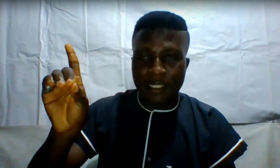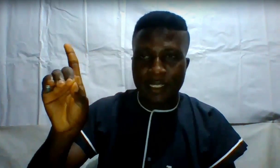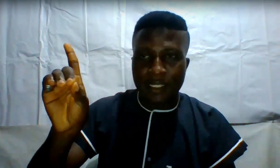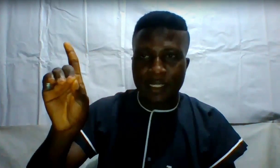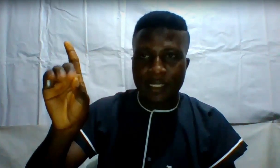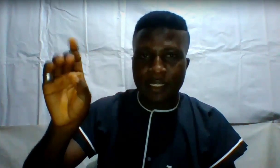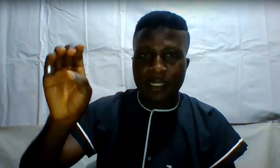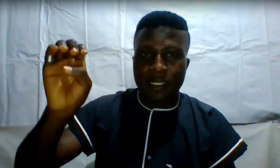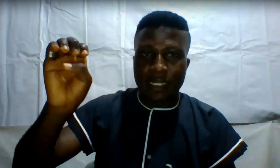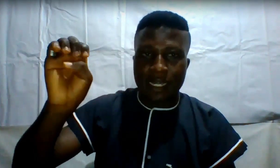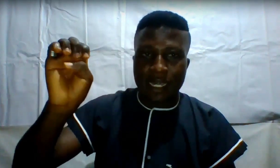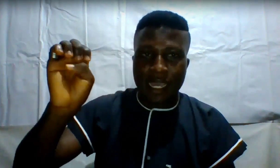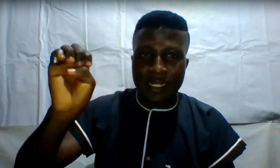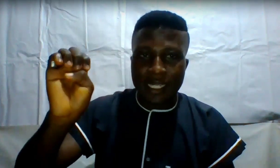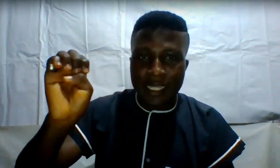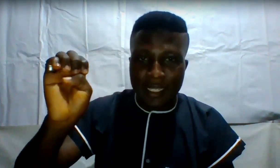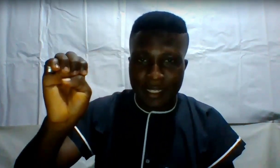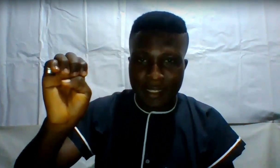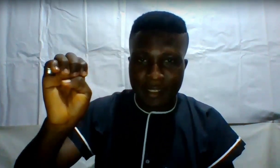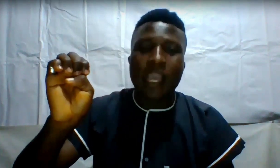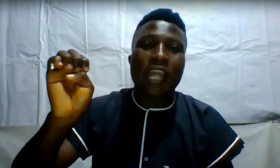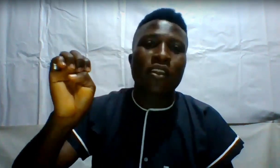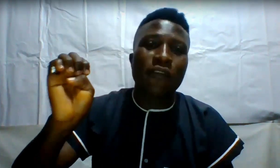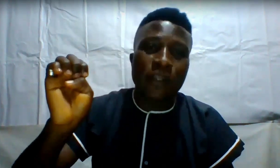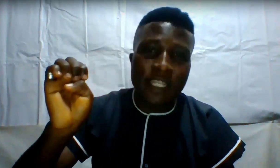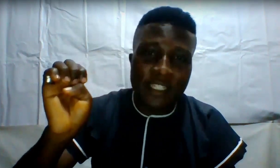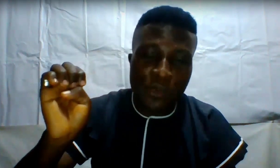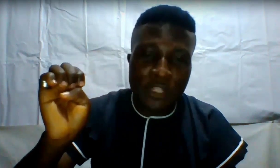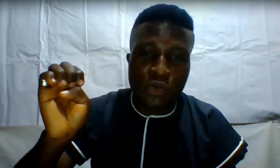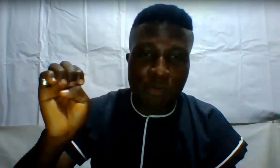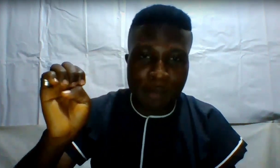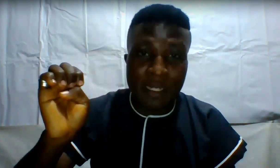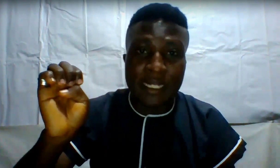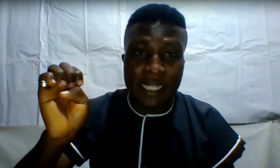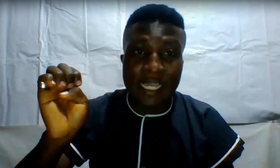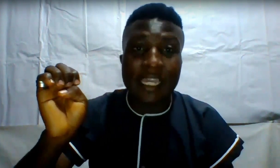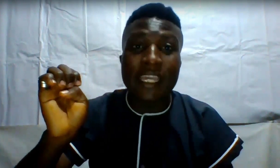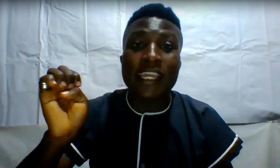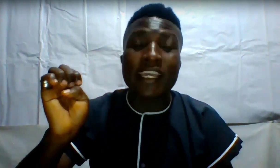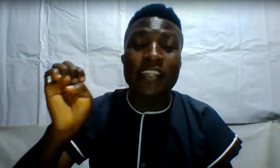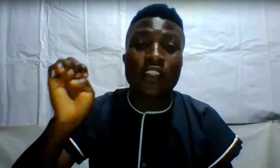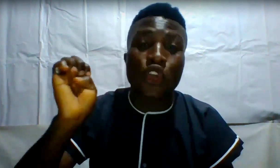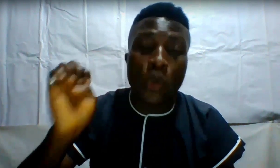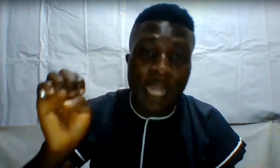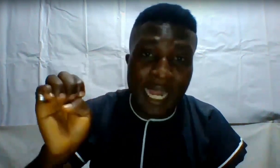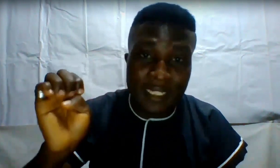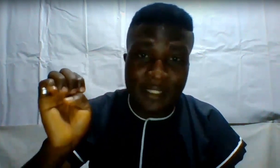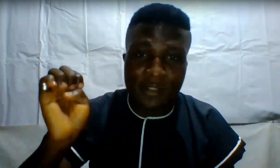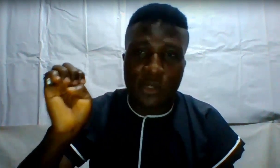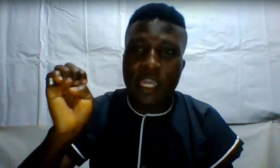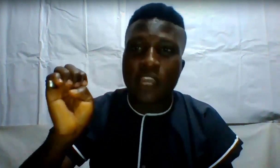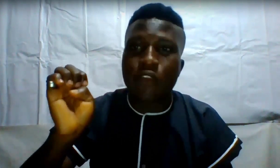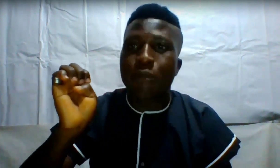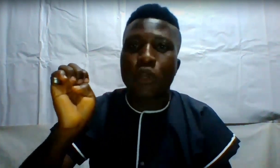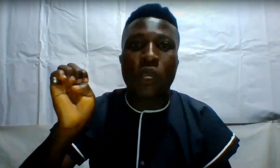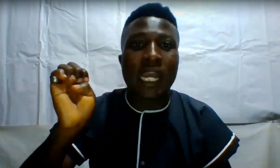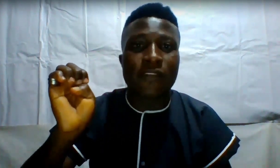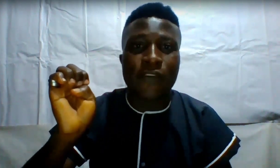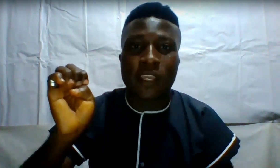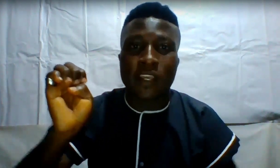and E. Another very easy way to remember letter E is your cat. Okay, remember your cat finger. Have you